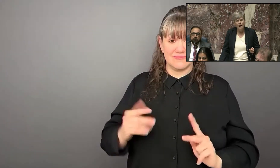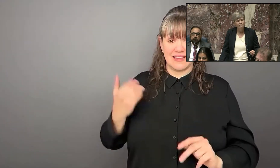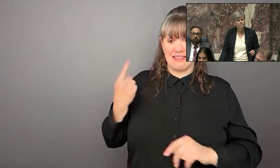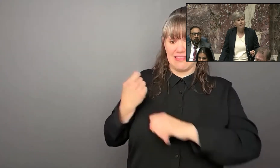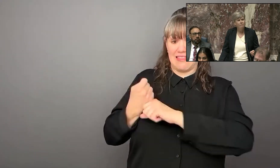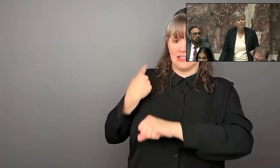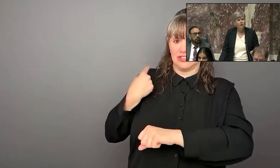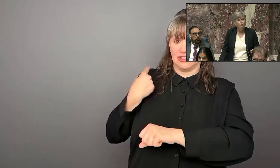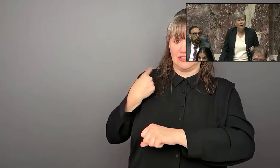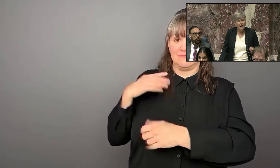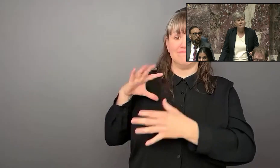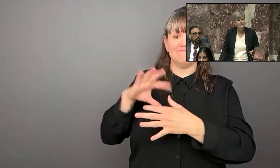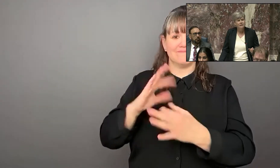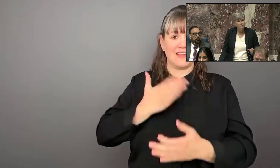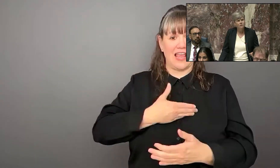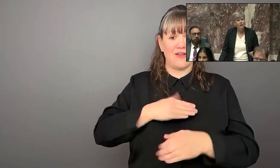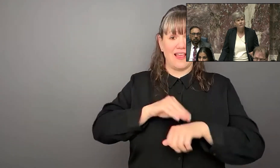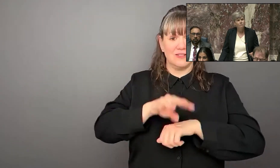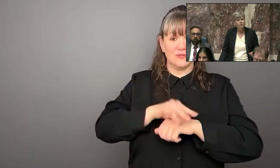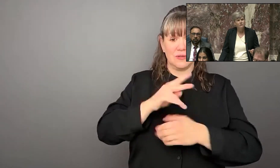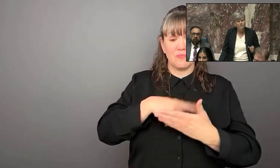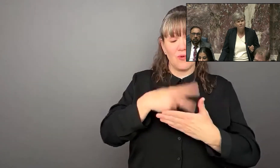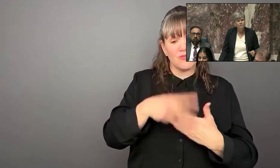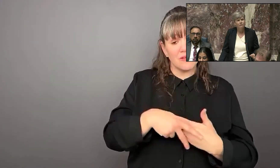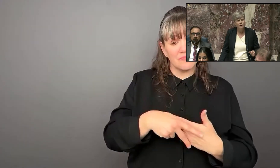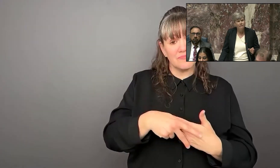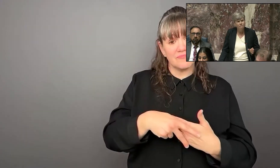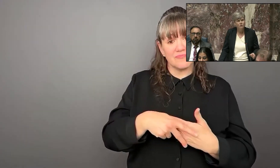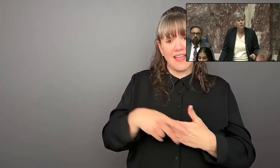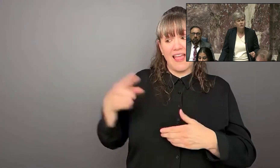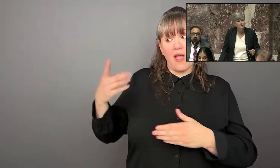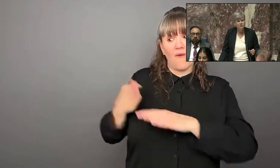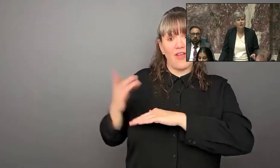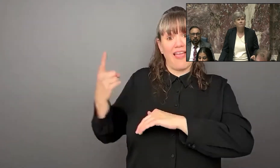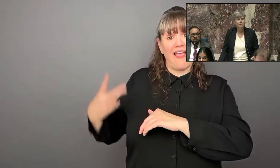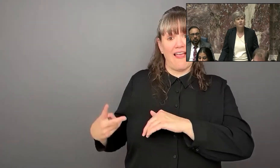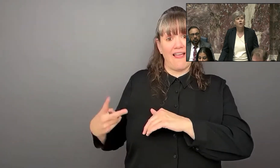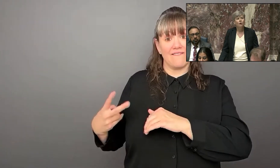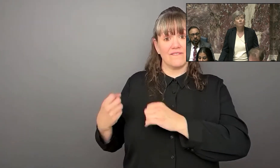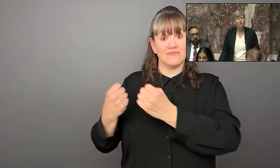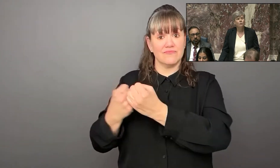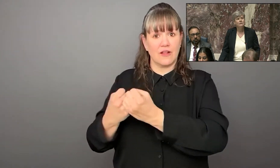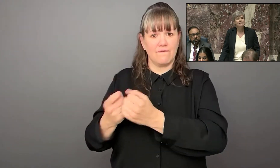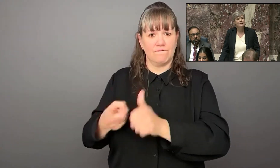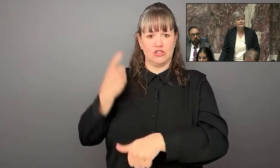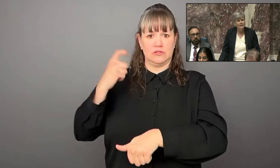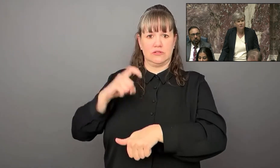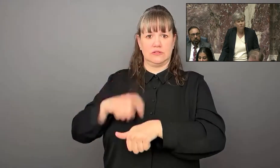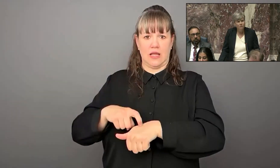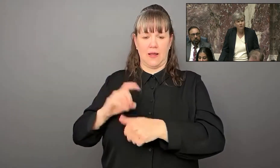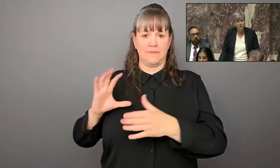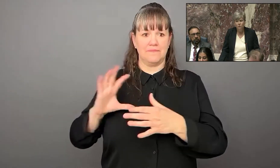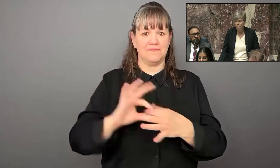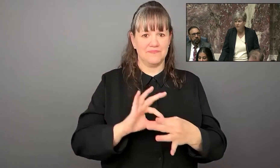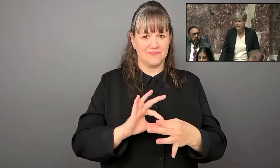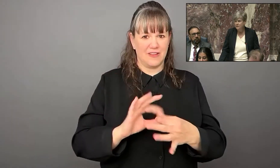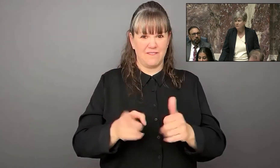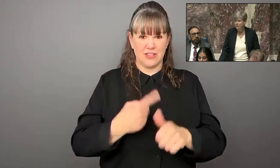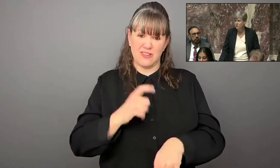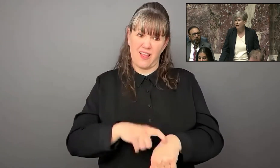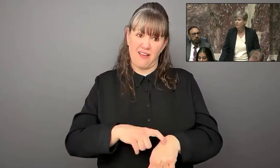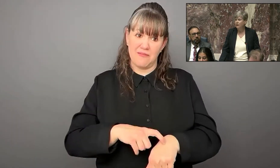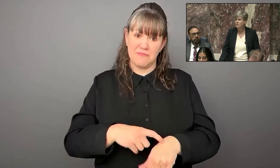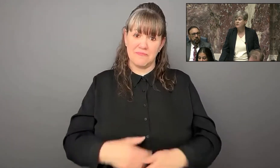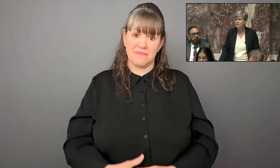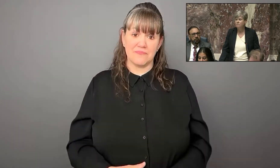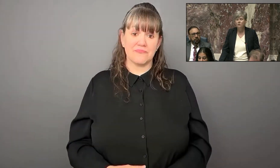Over half of them were accessing mental health supports for the very first time. We are going to continue to invest in the